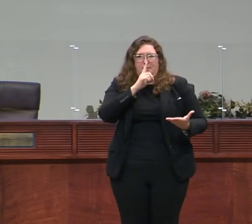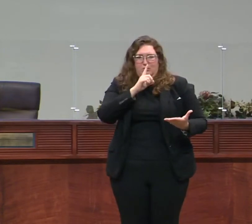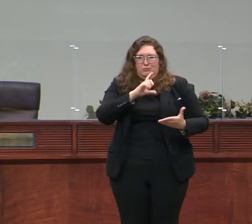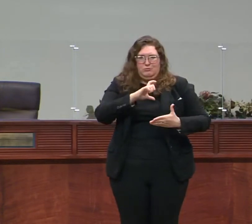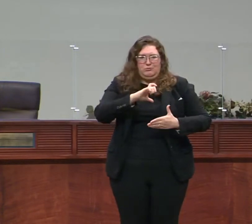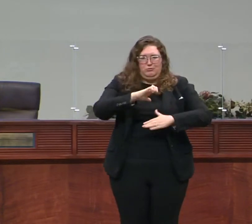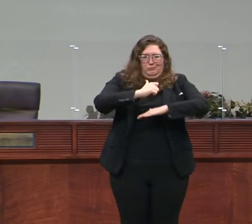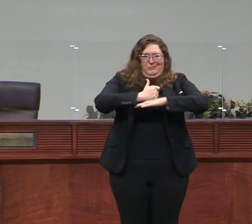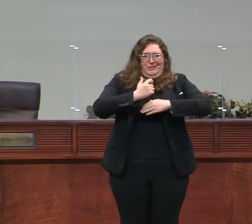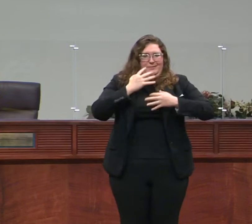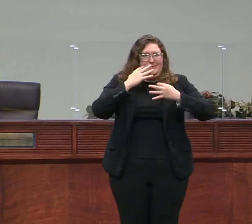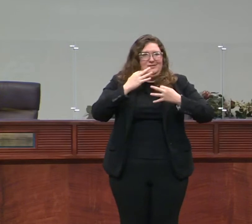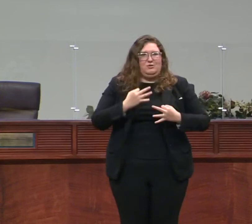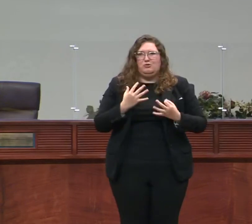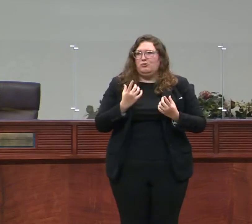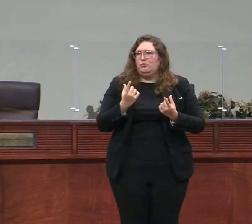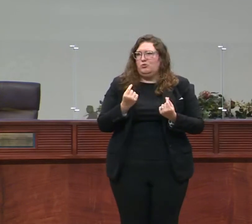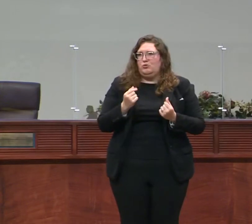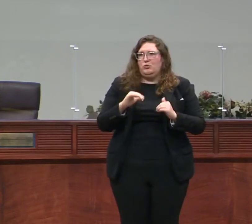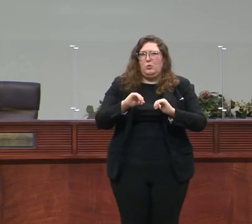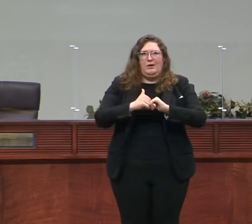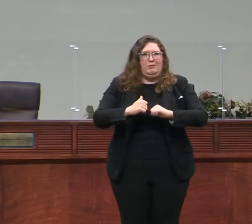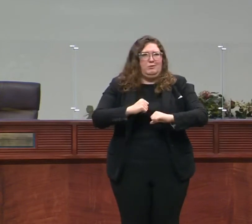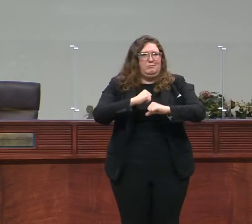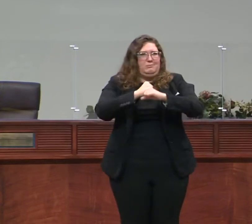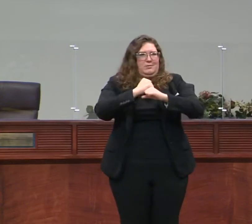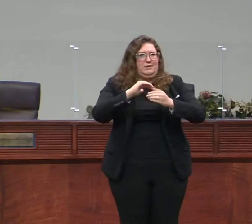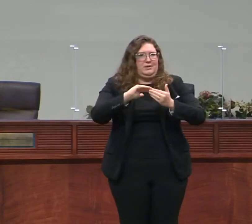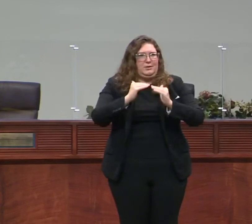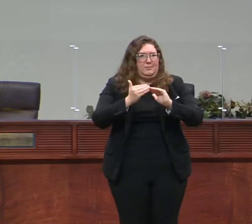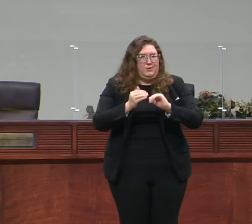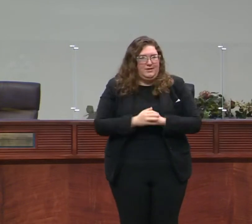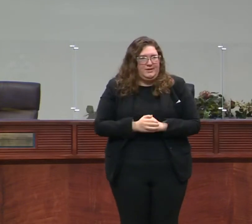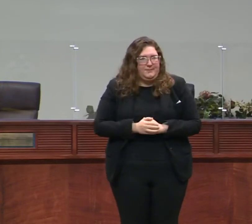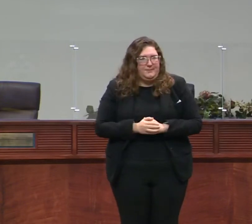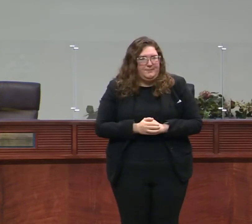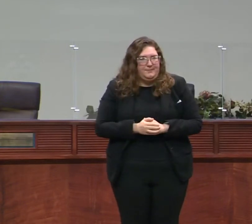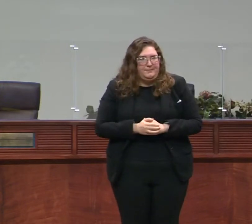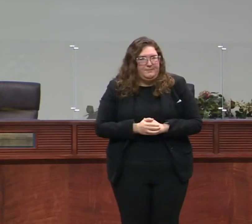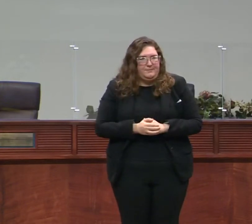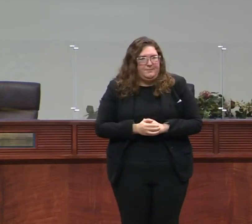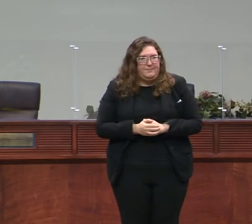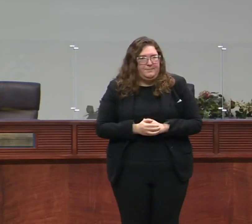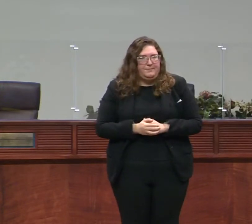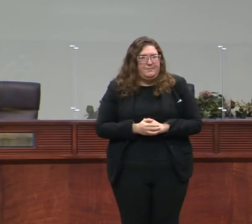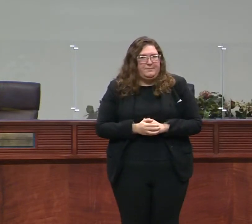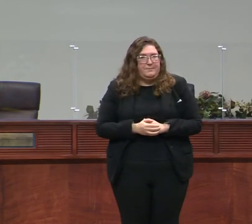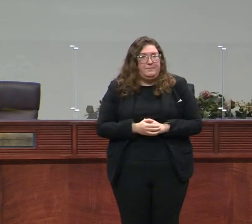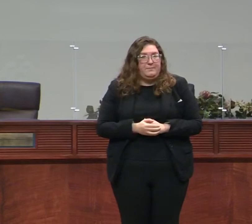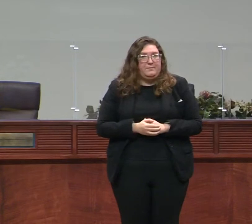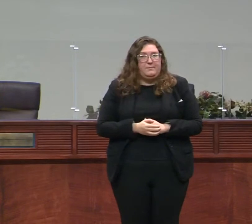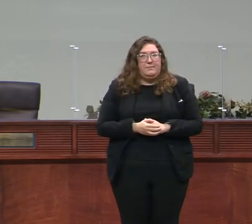decisions here within our community. But I think the best indicator are the data that we receive from